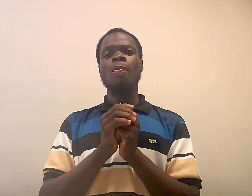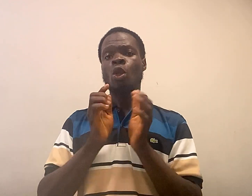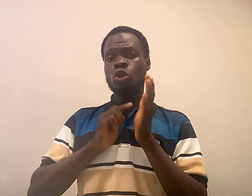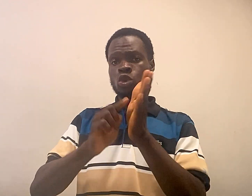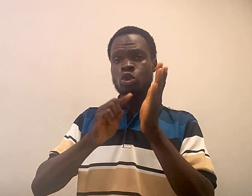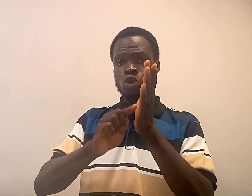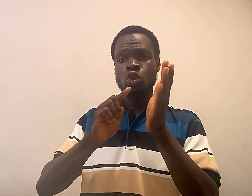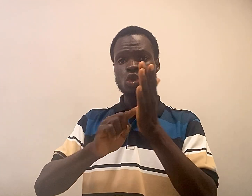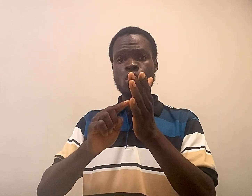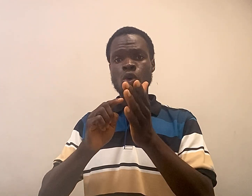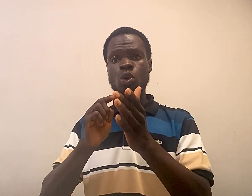become.